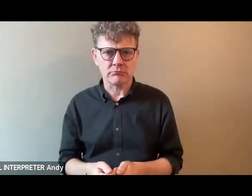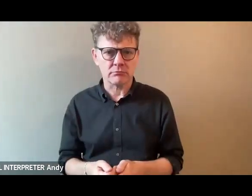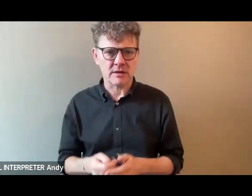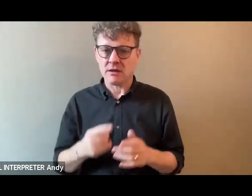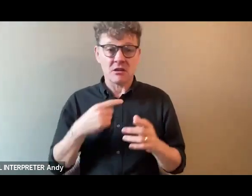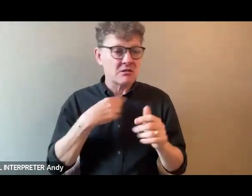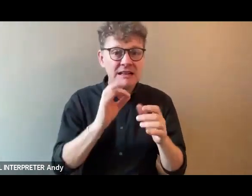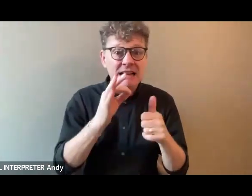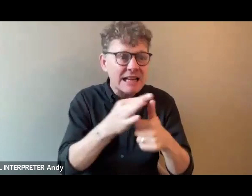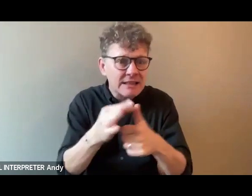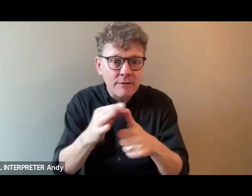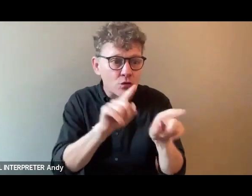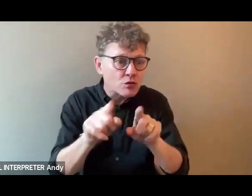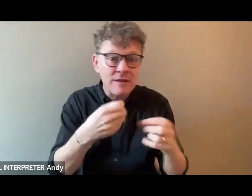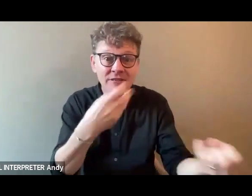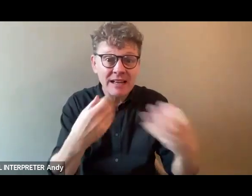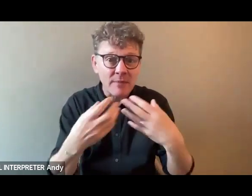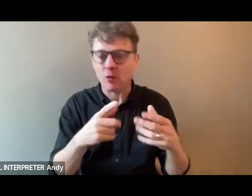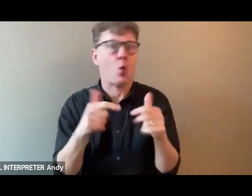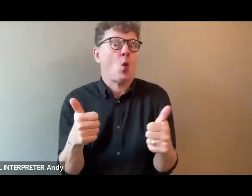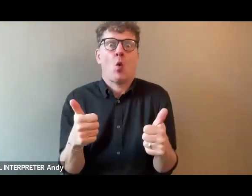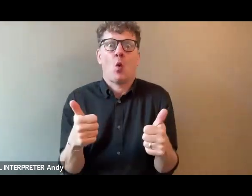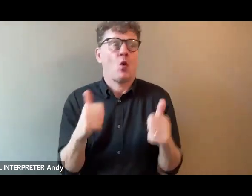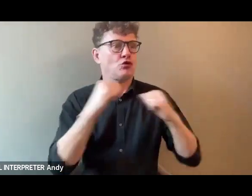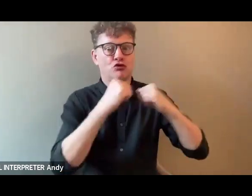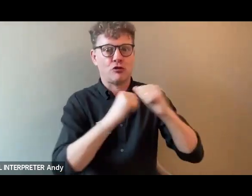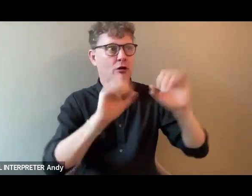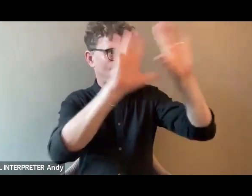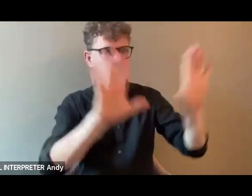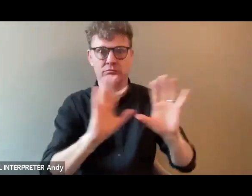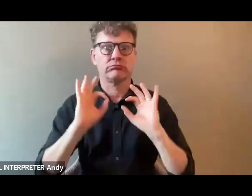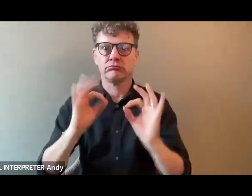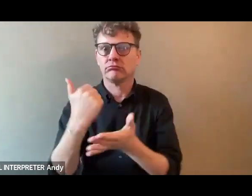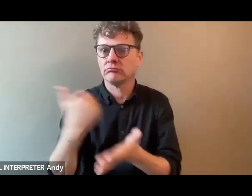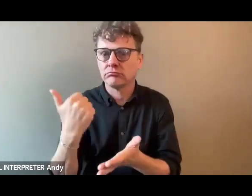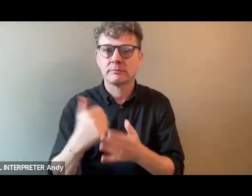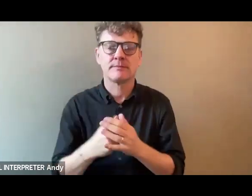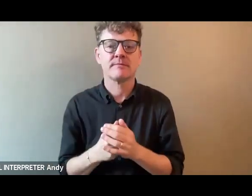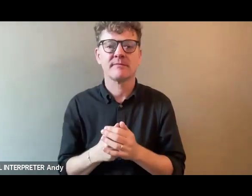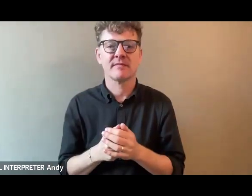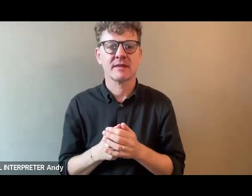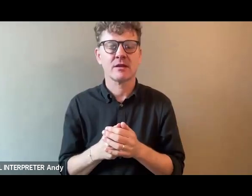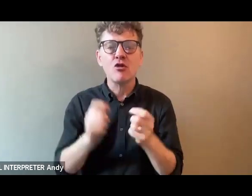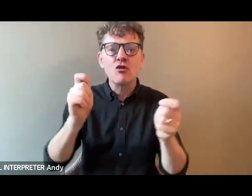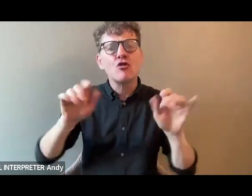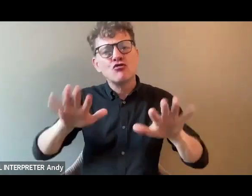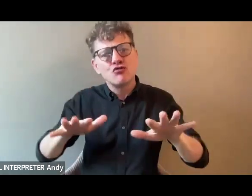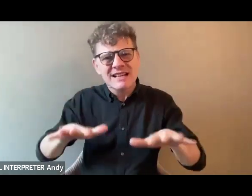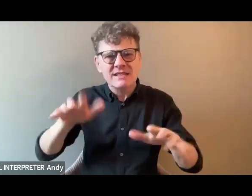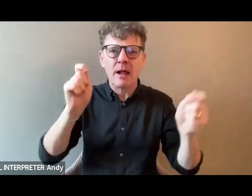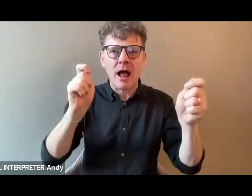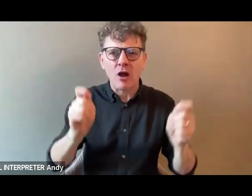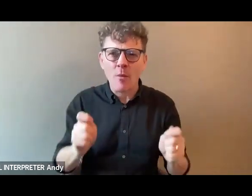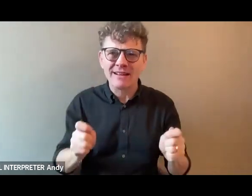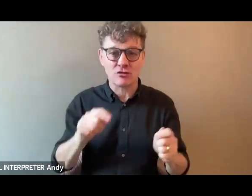we've done have really fed back that the structure is brilliant. The speed of getting reasonable accommodations, etc., that can be